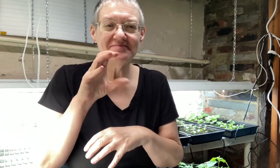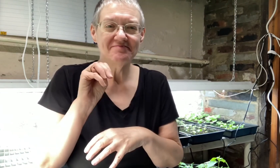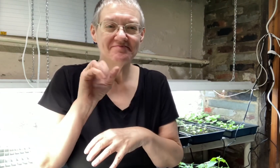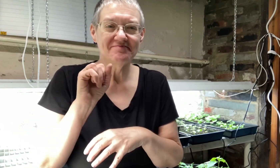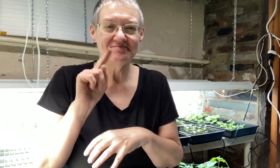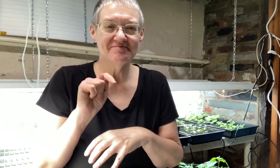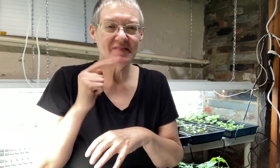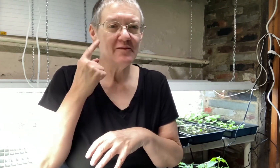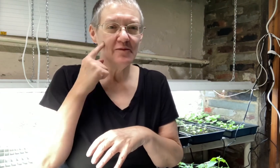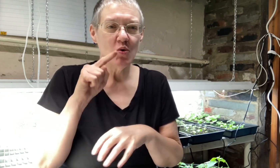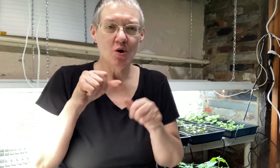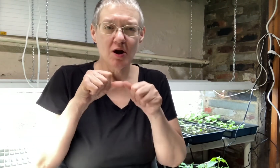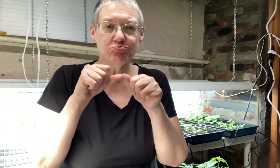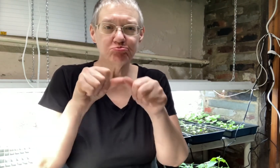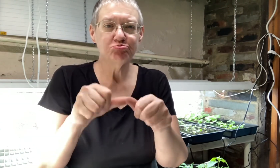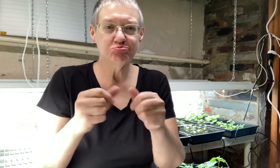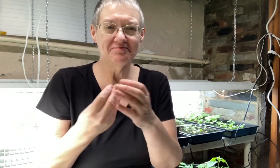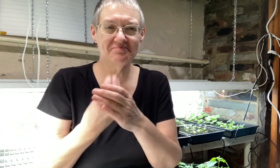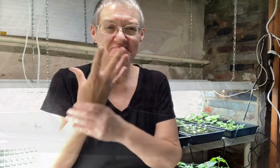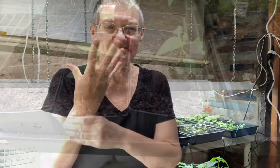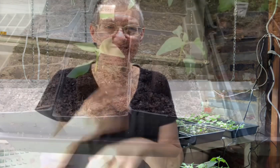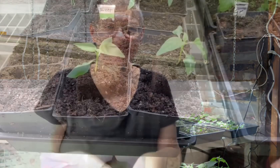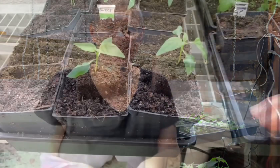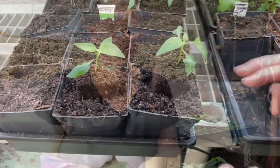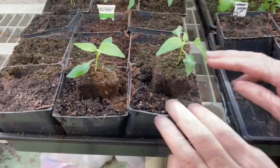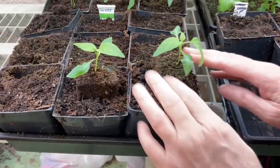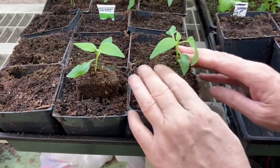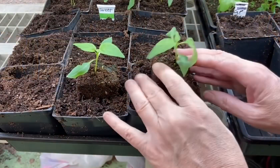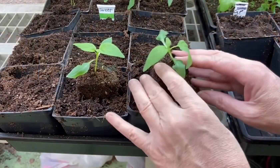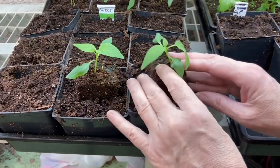they've needed this extra warmth this month.